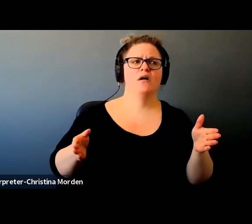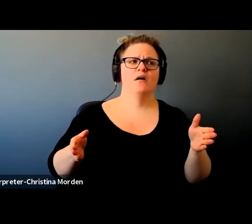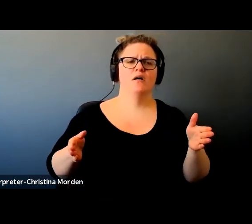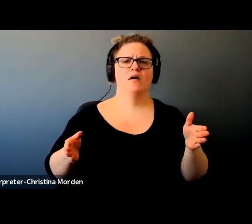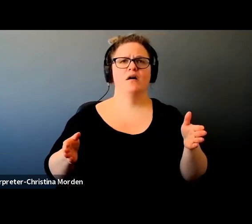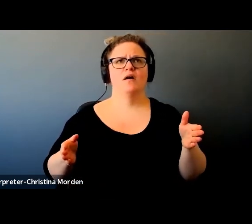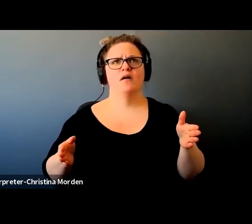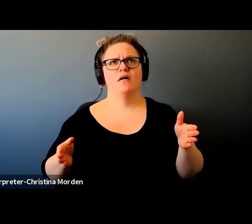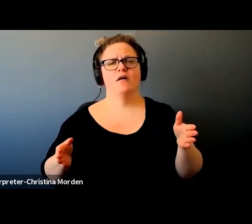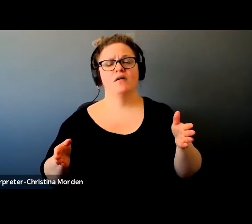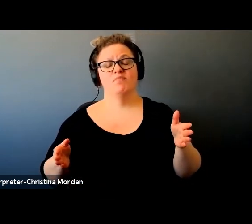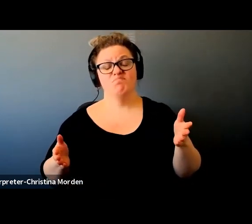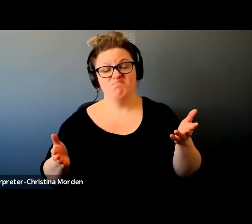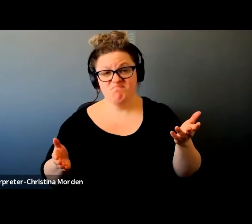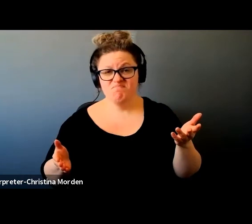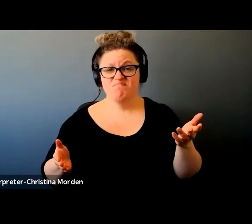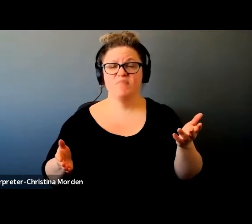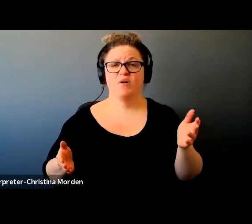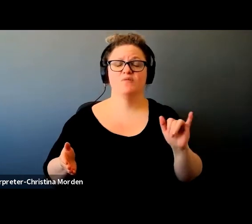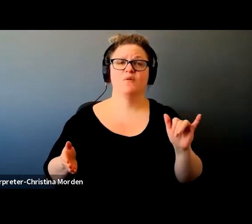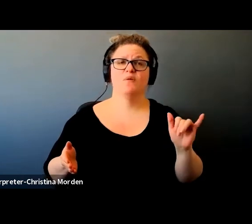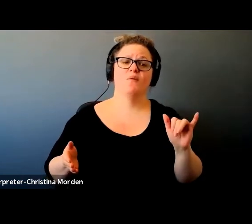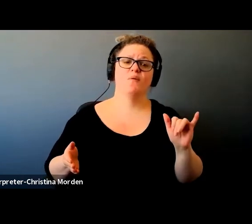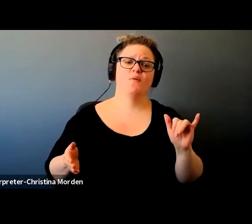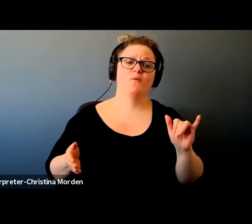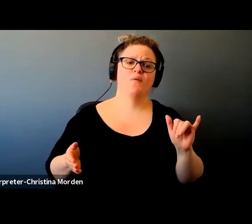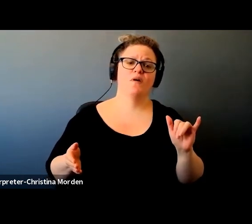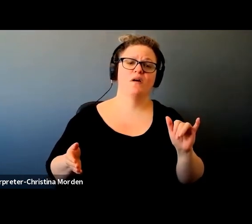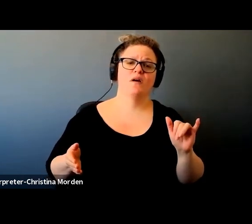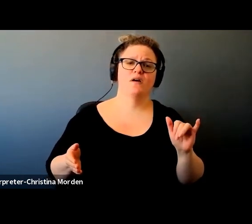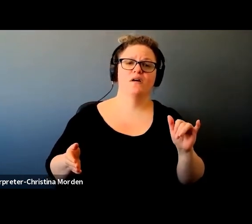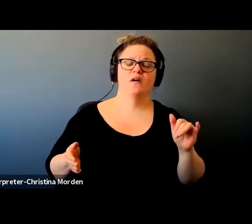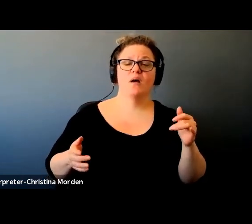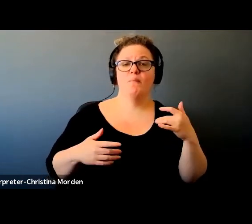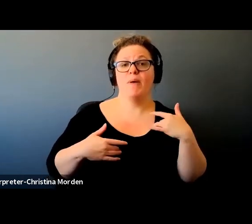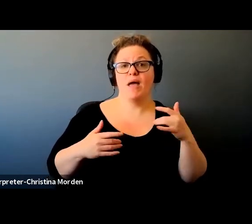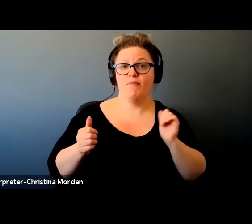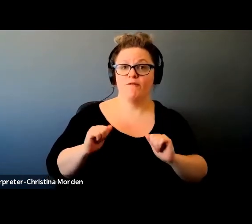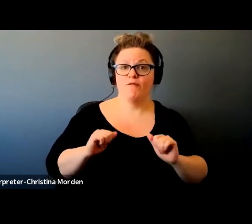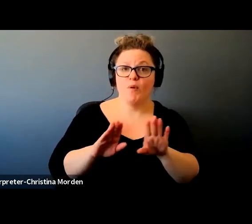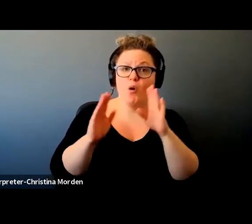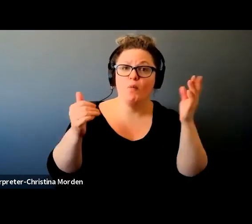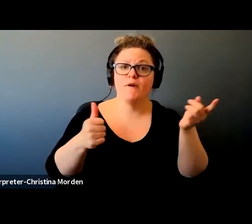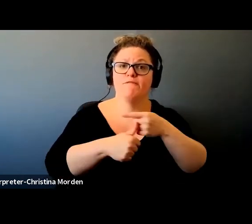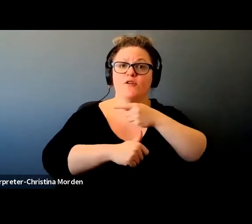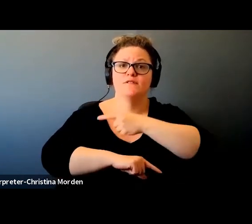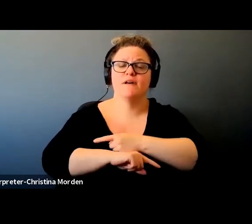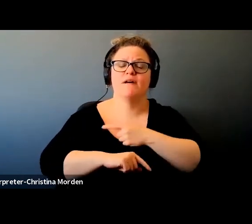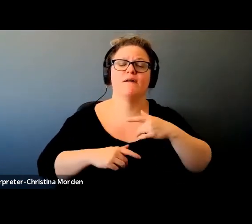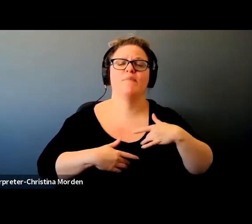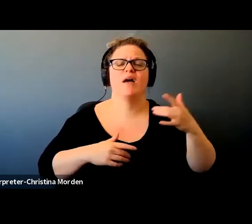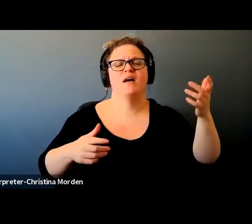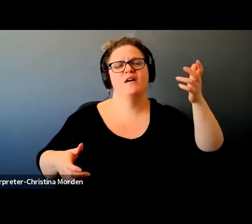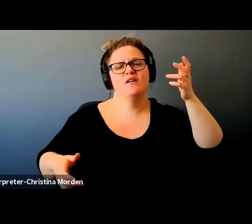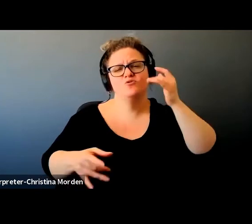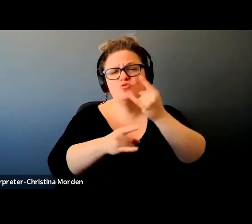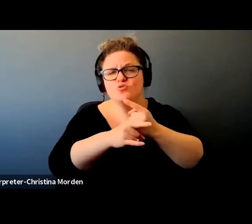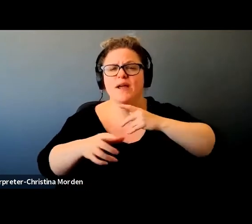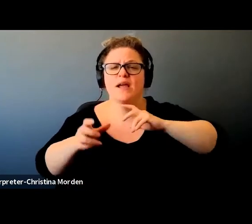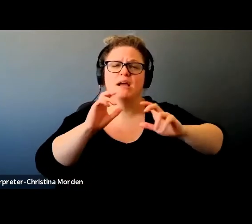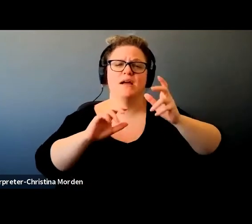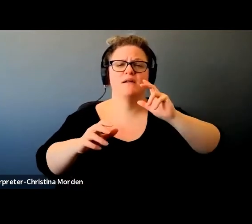arts that involves like an opening with drinks and food and socializing. And it's